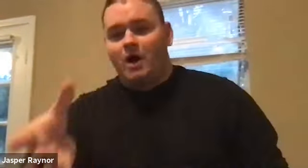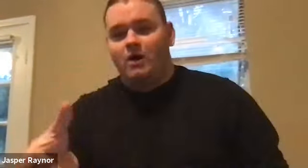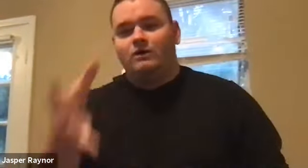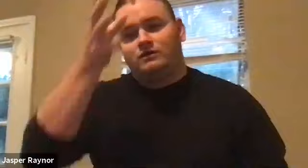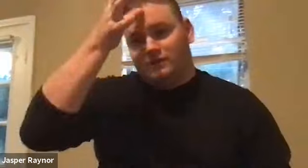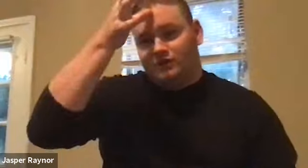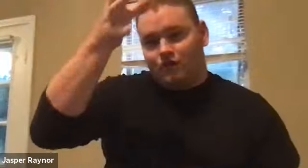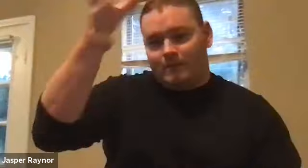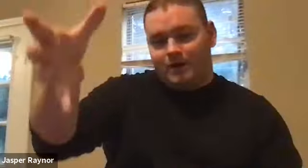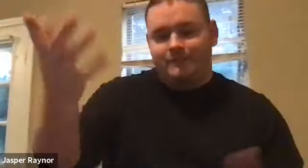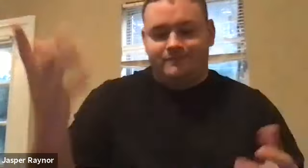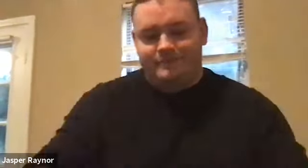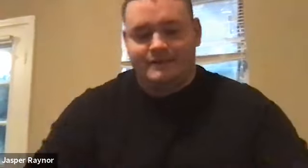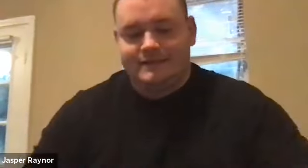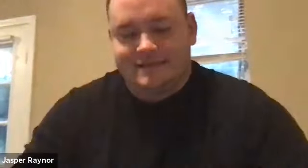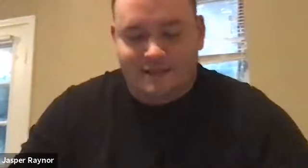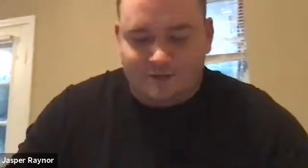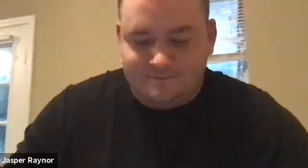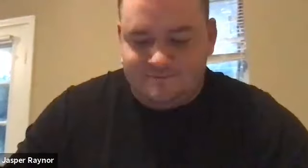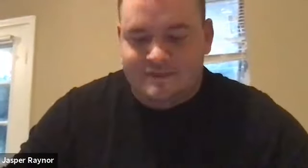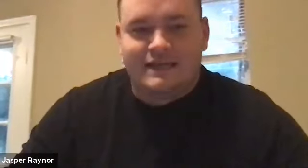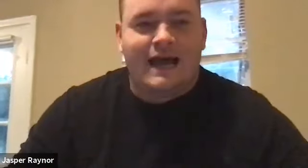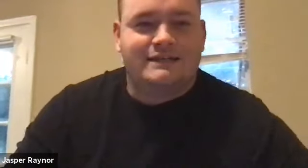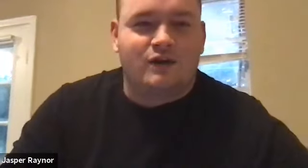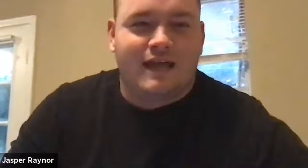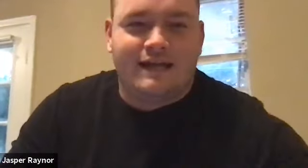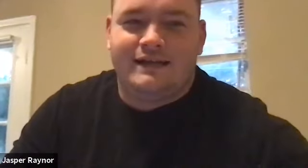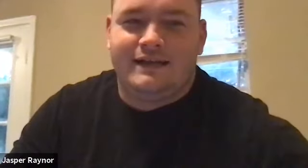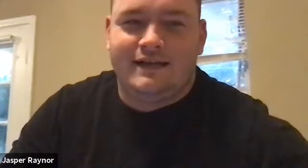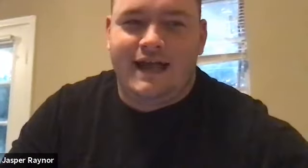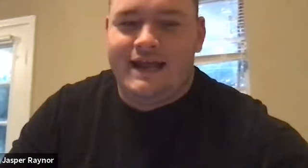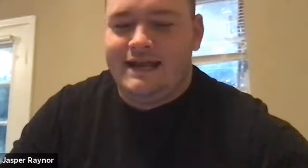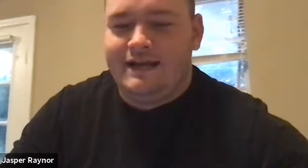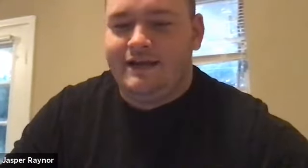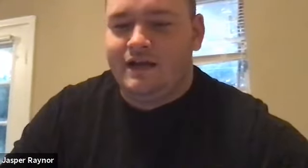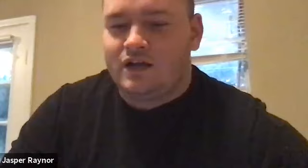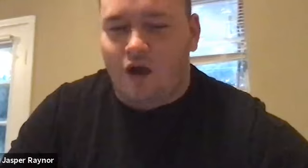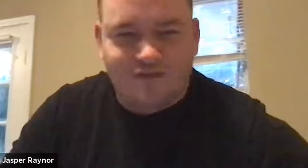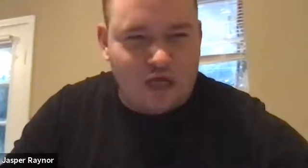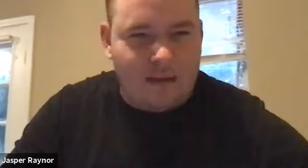Grandma, grandpa. There you go. I taught that in a coffee shop